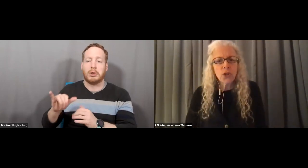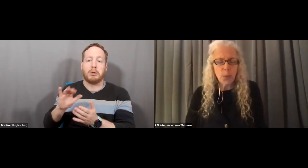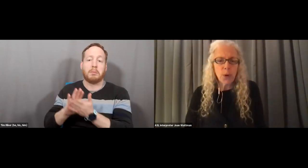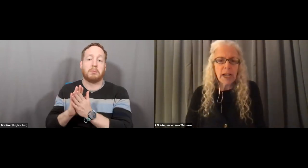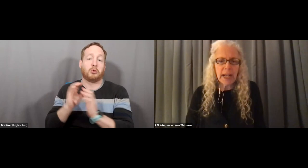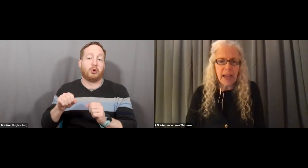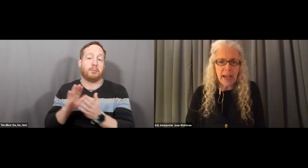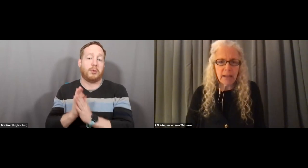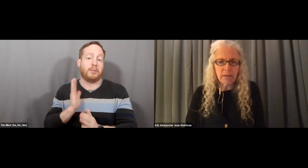we're working on that.